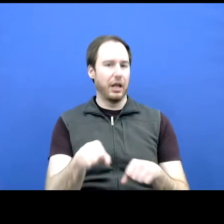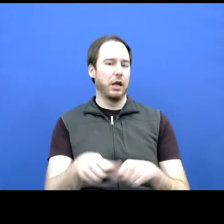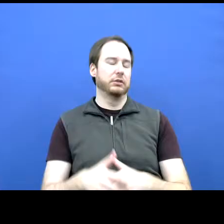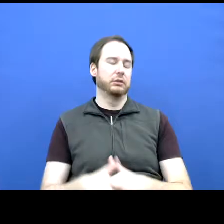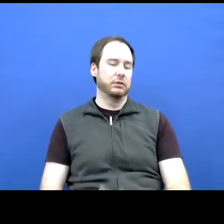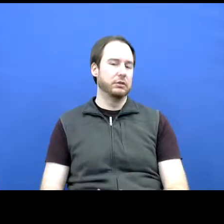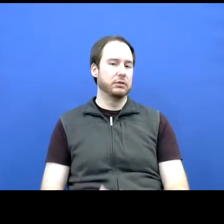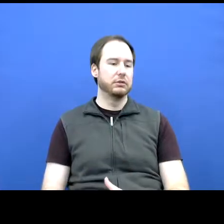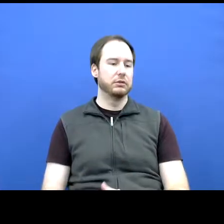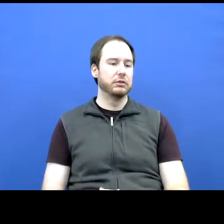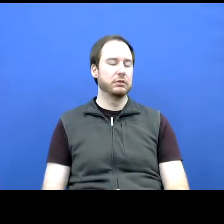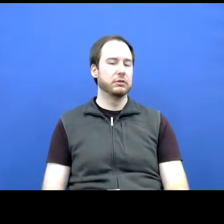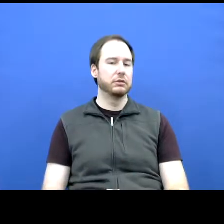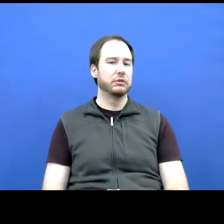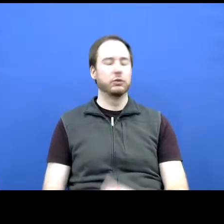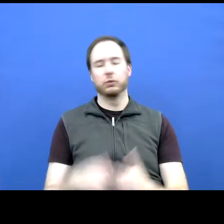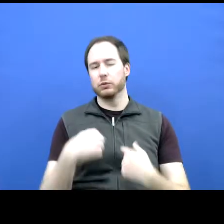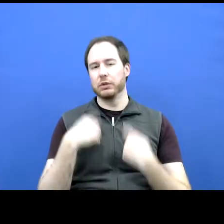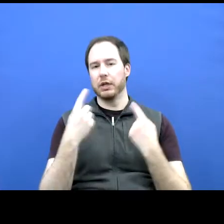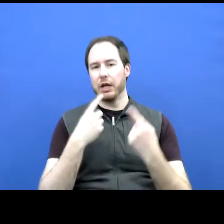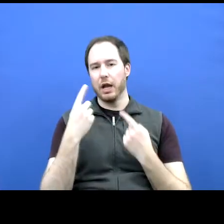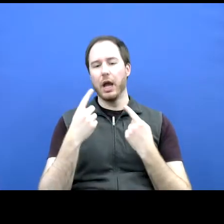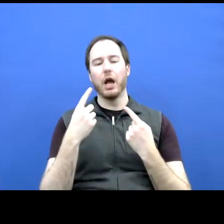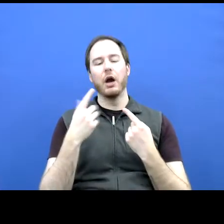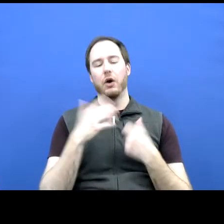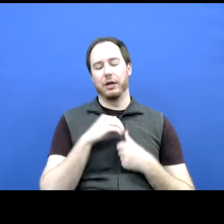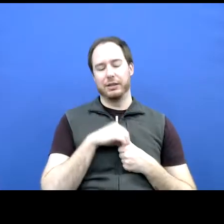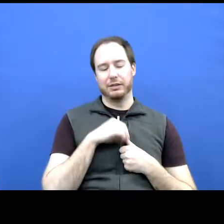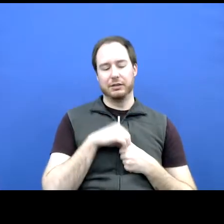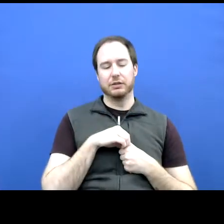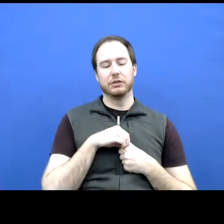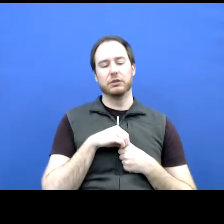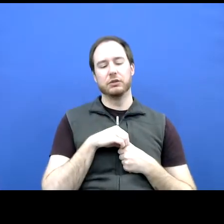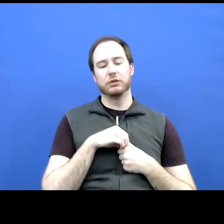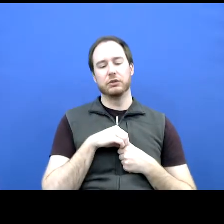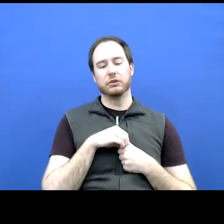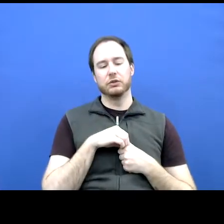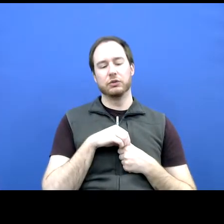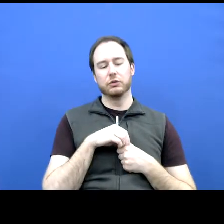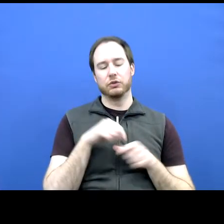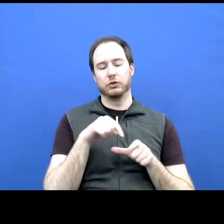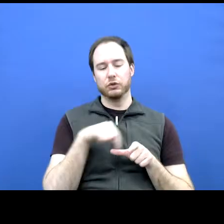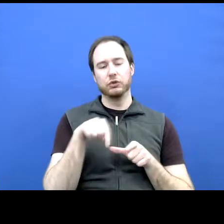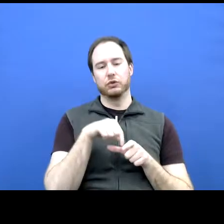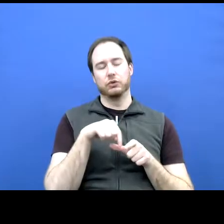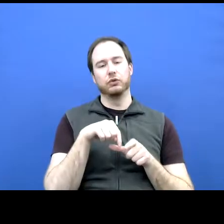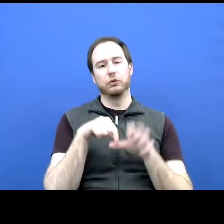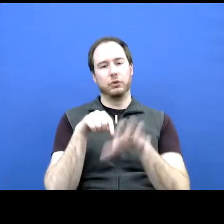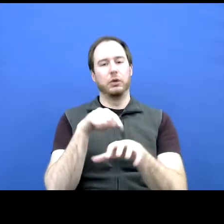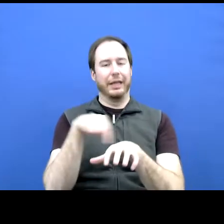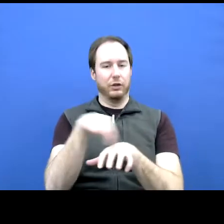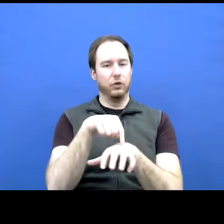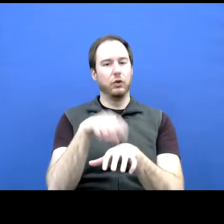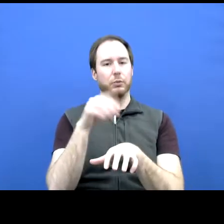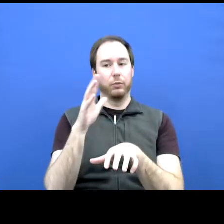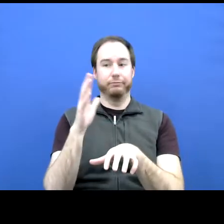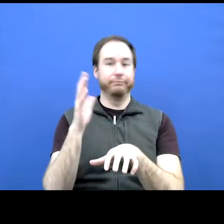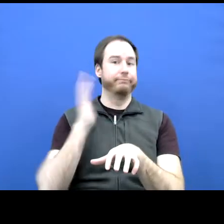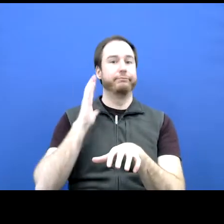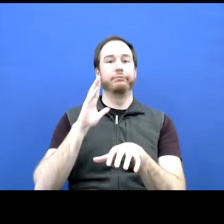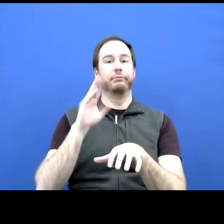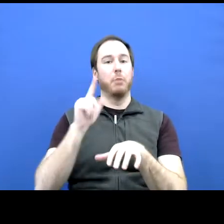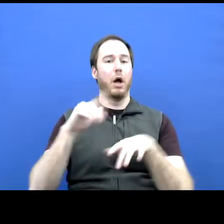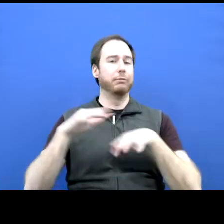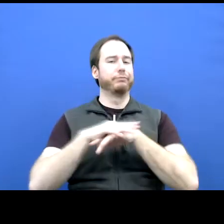so. So taking that into account in the interior, because that certainly wasn't a thing when the mall was at its heyday.